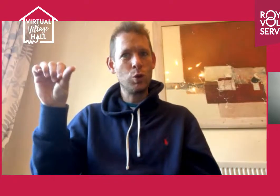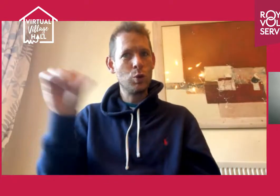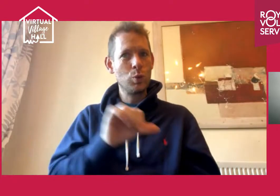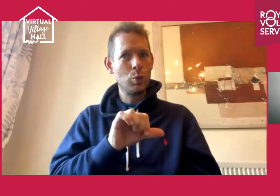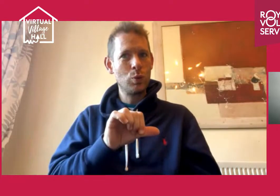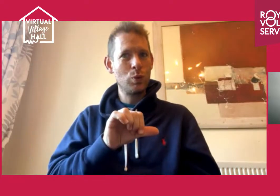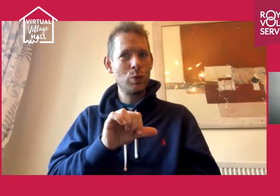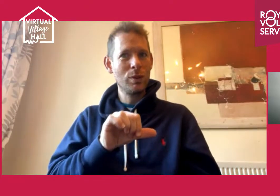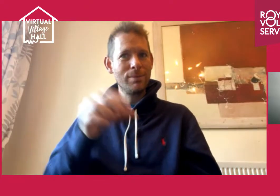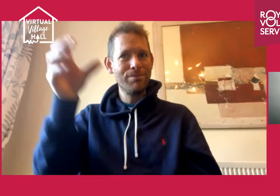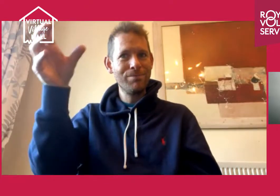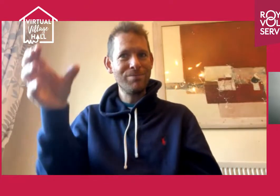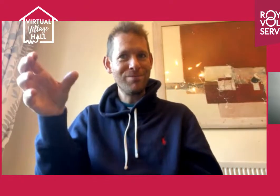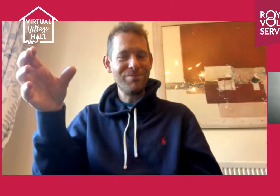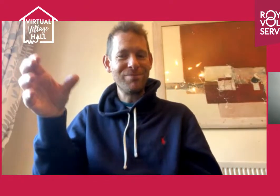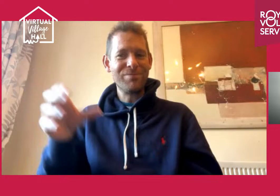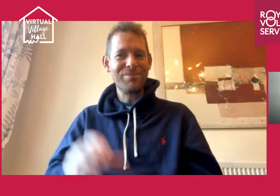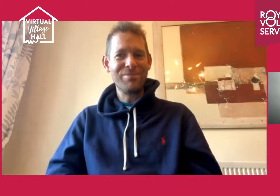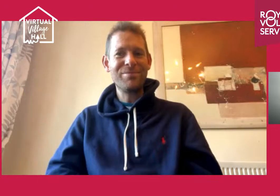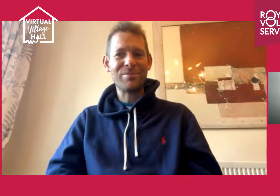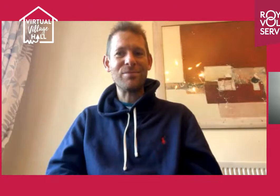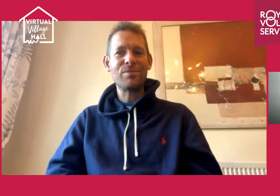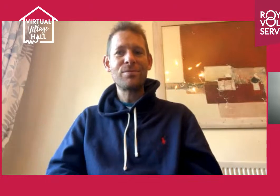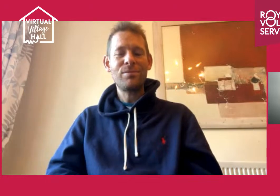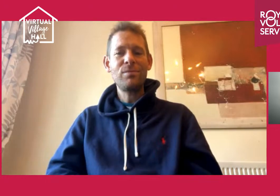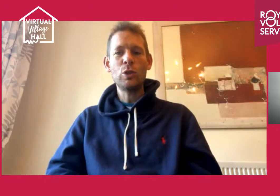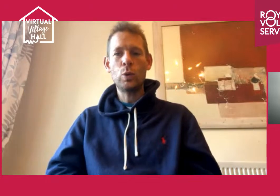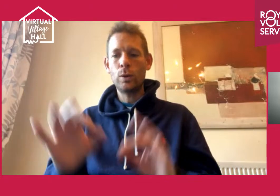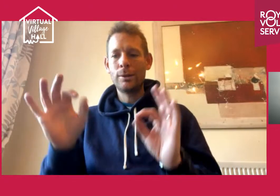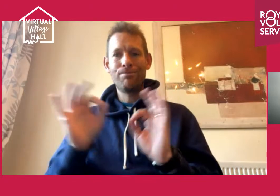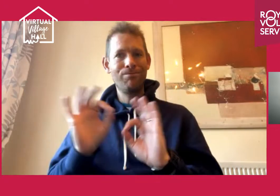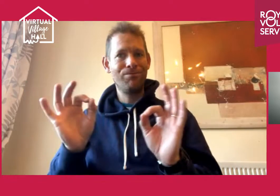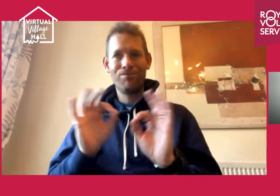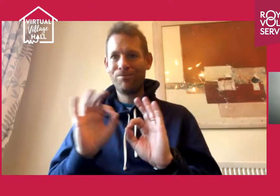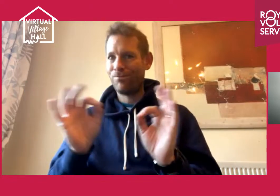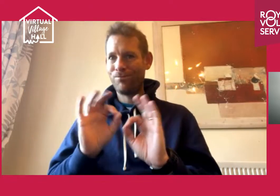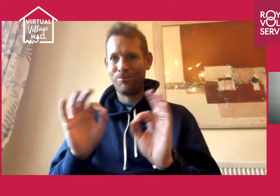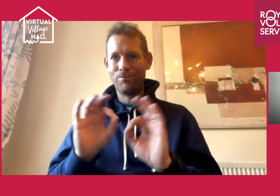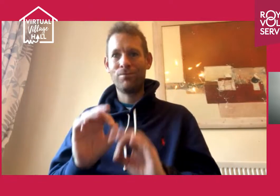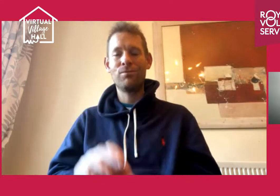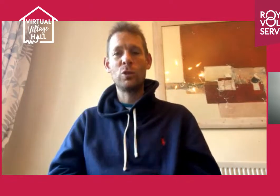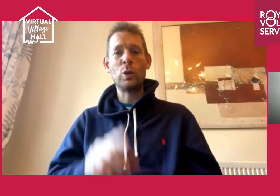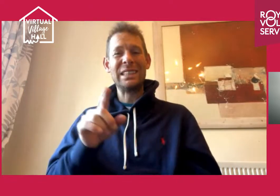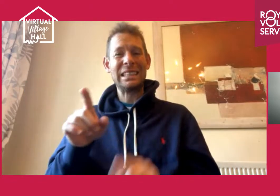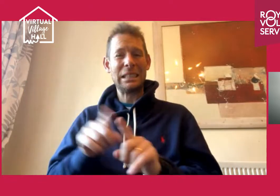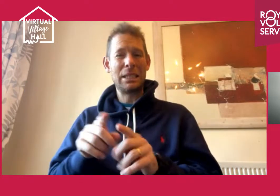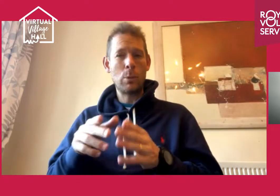I should have a drink with me, shouldn't I? I should have one there. And that's the sign for